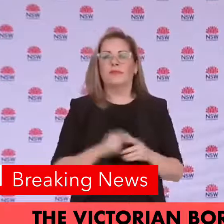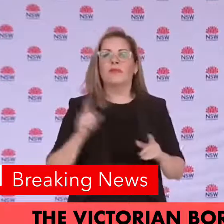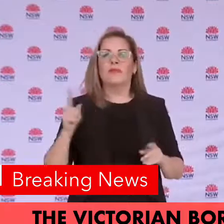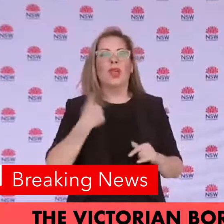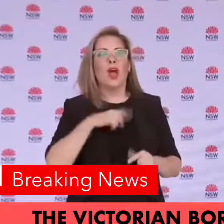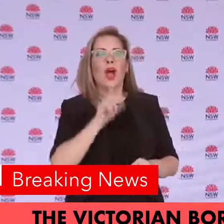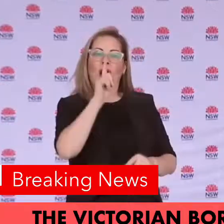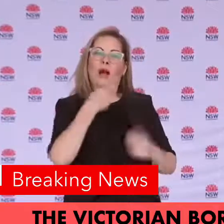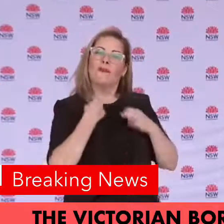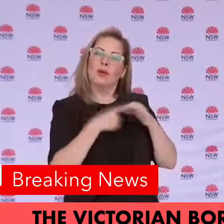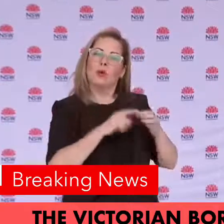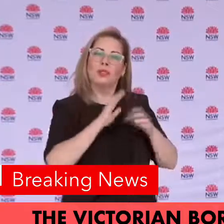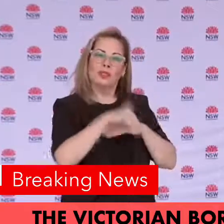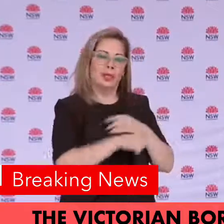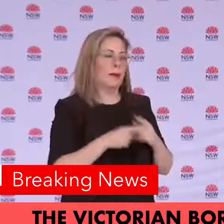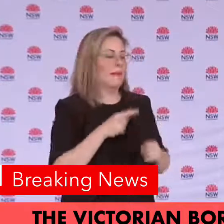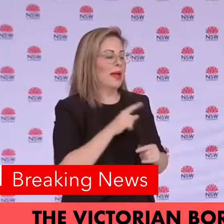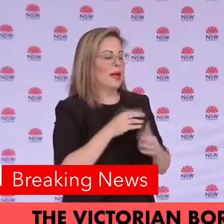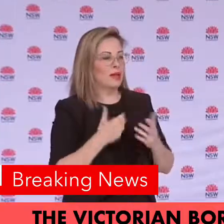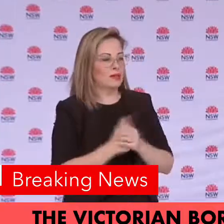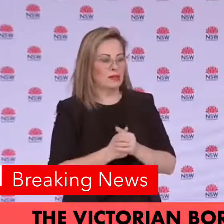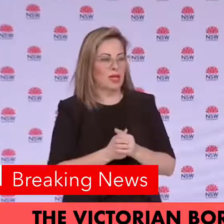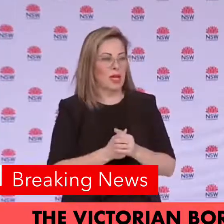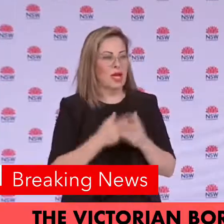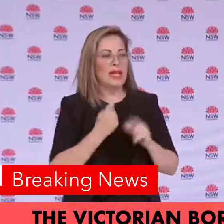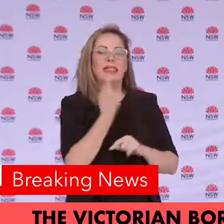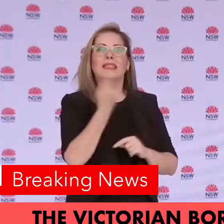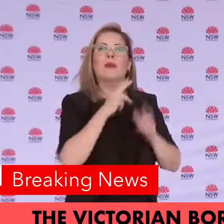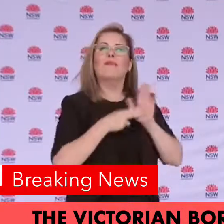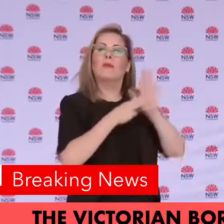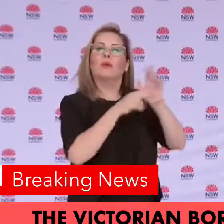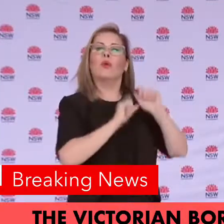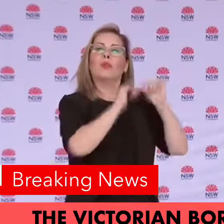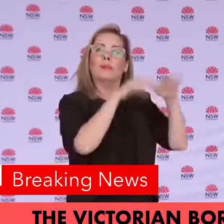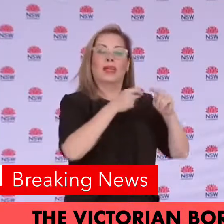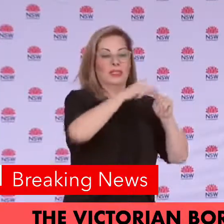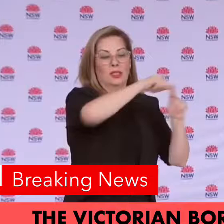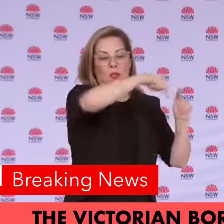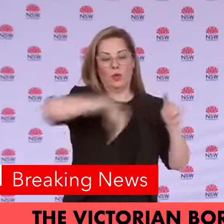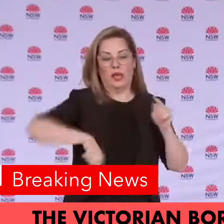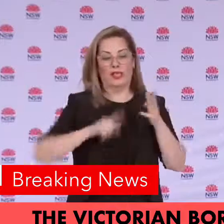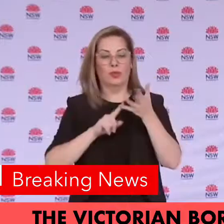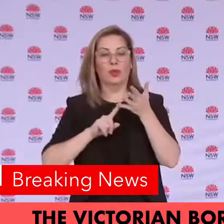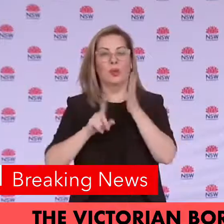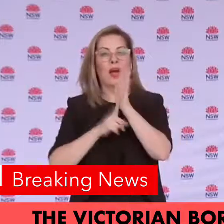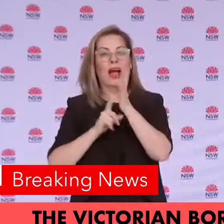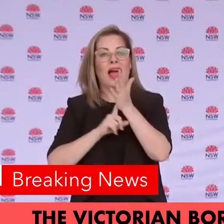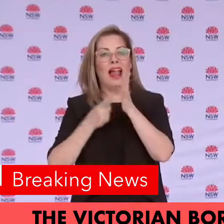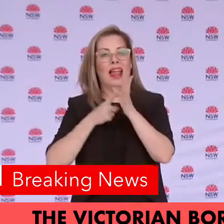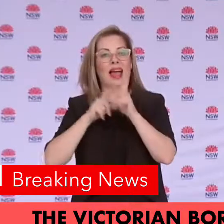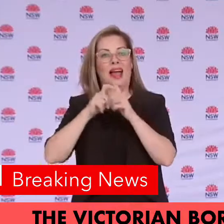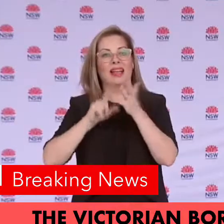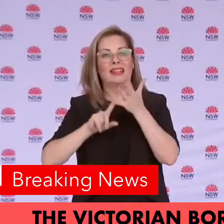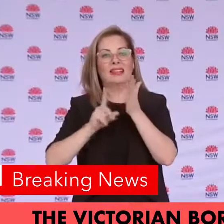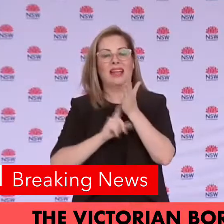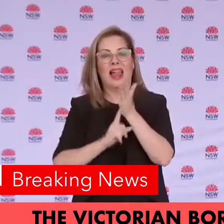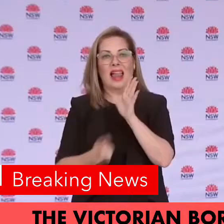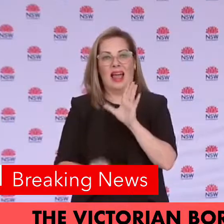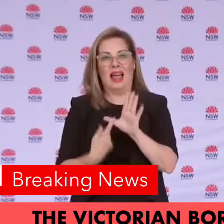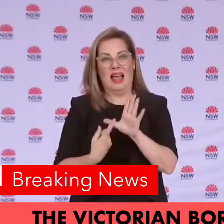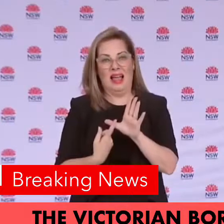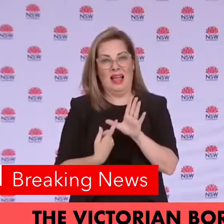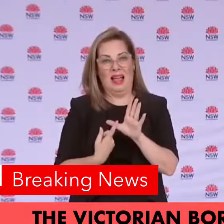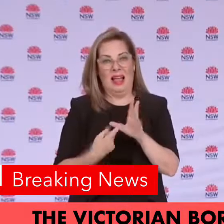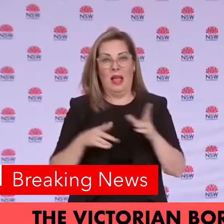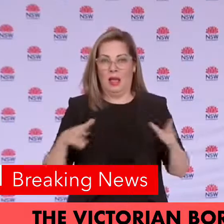the closure of the swimming pool. On a wider level, what's being done to sort of protect regional New South Wales? And also, would you